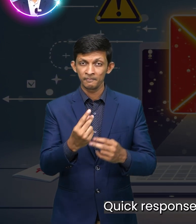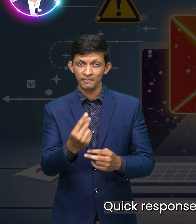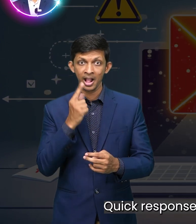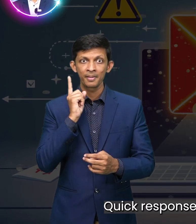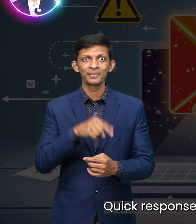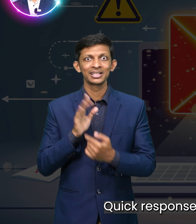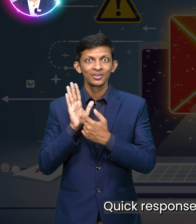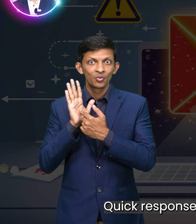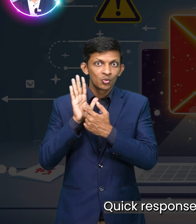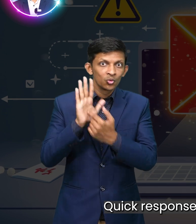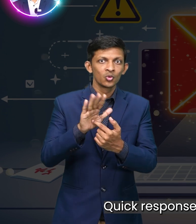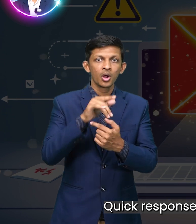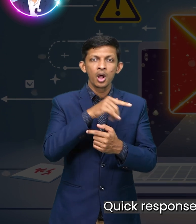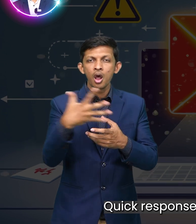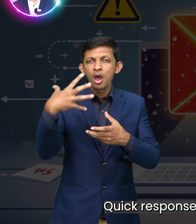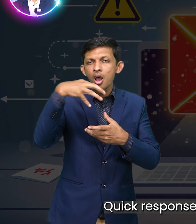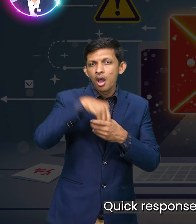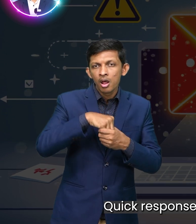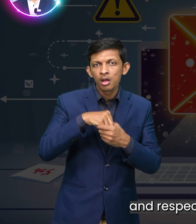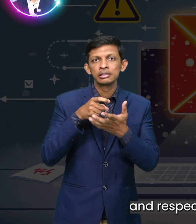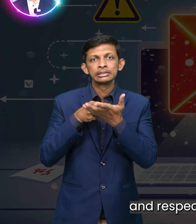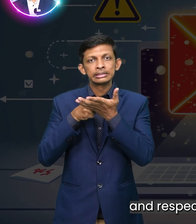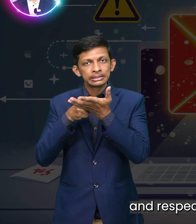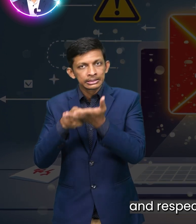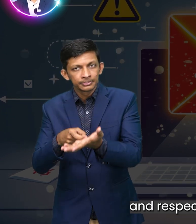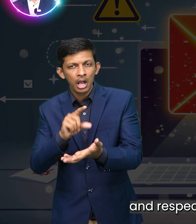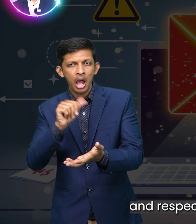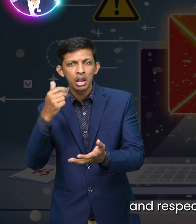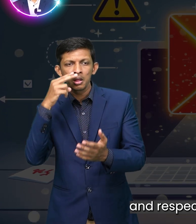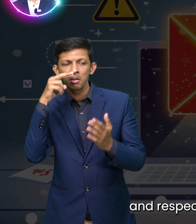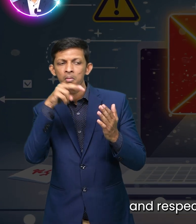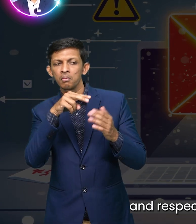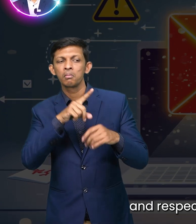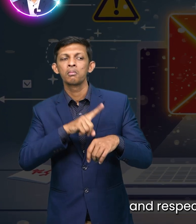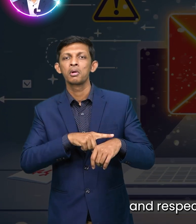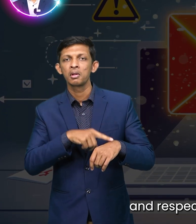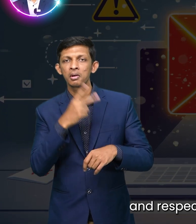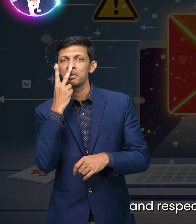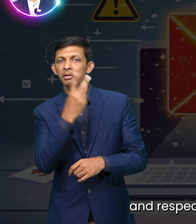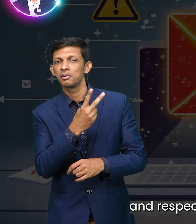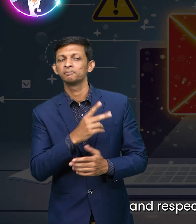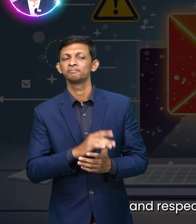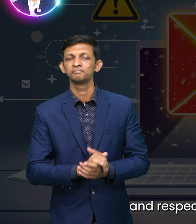Quick responses show that you're engaged and respect the other person's time.